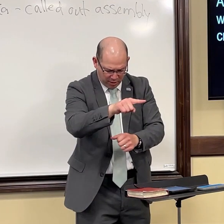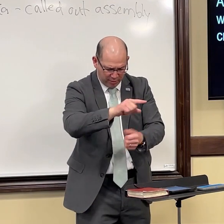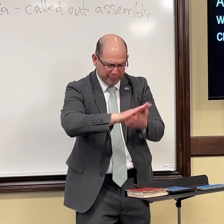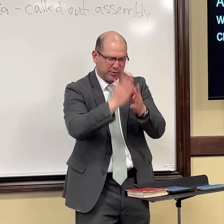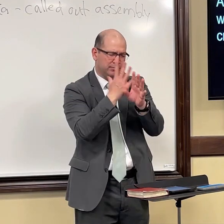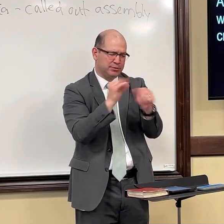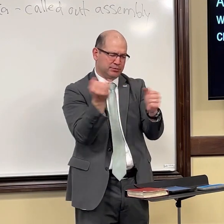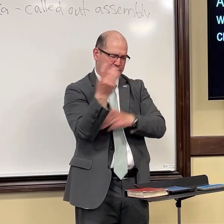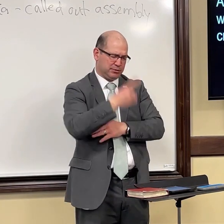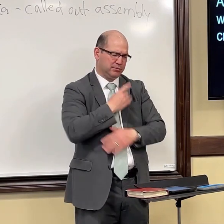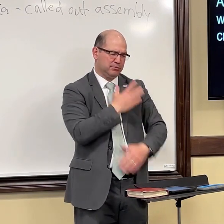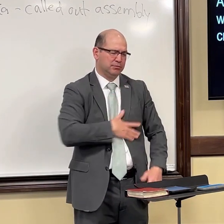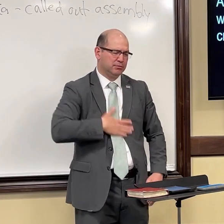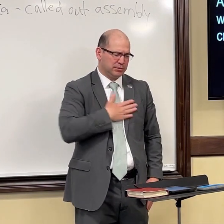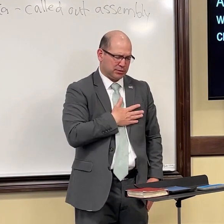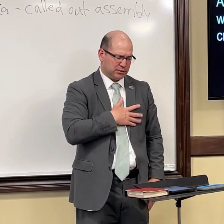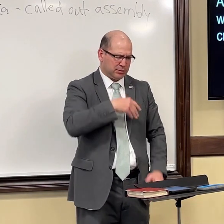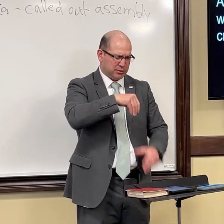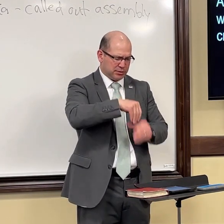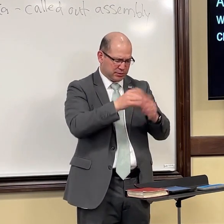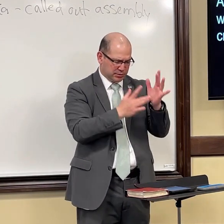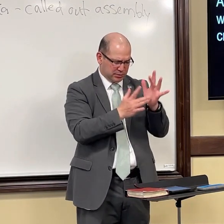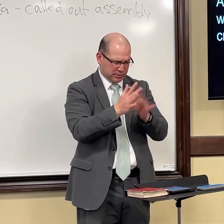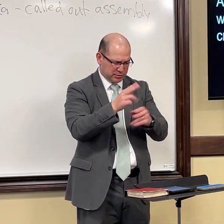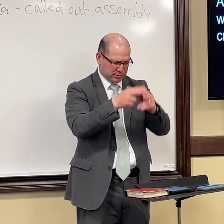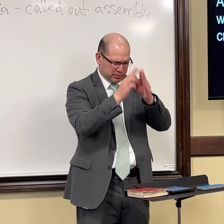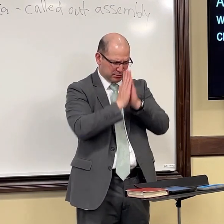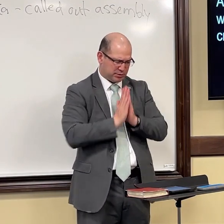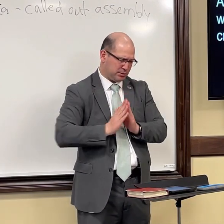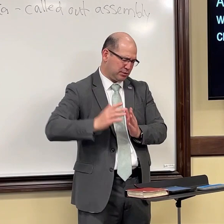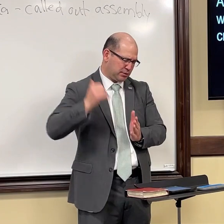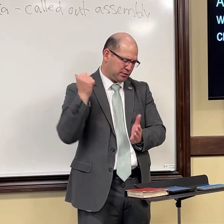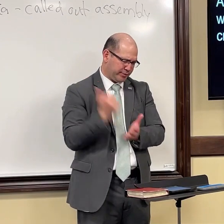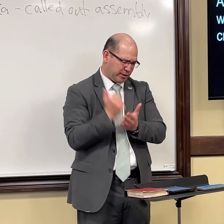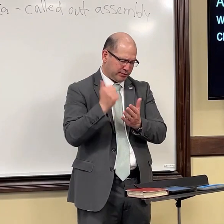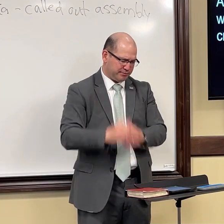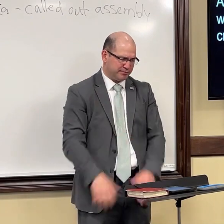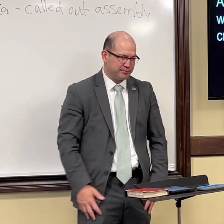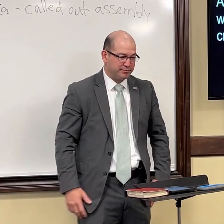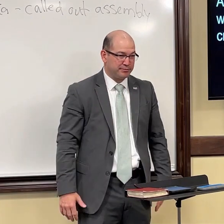so, that they might be saved. Please, we pray in Jesus' name. Amen.